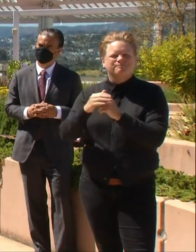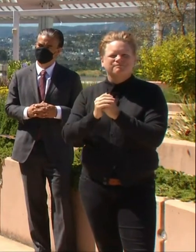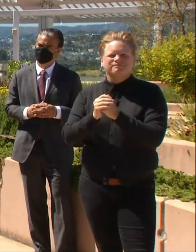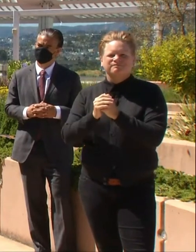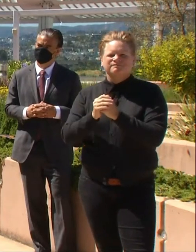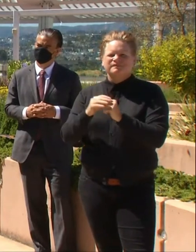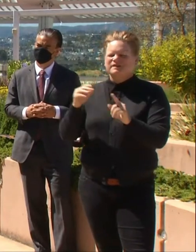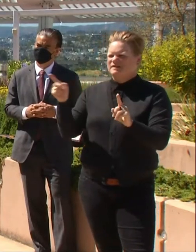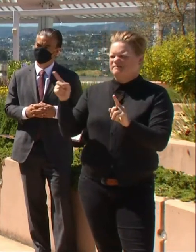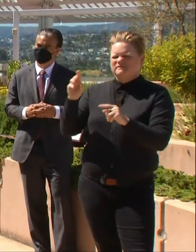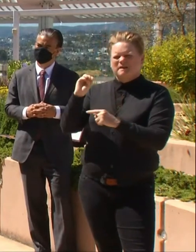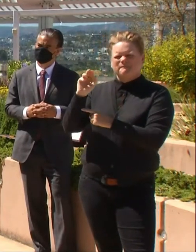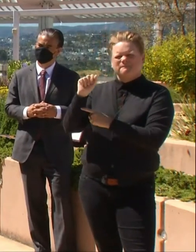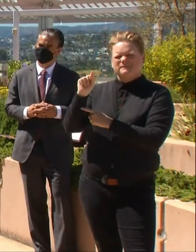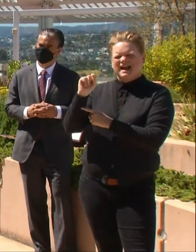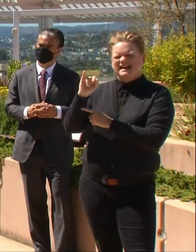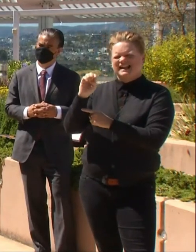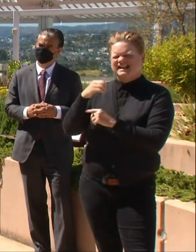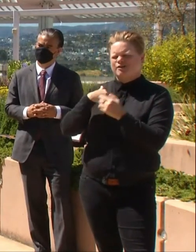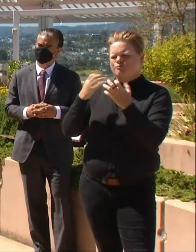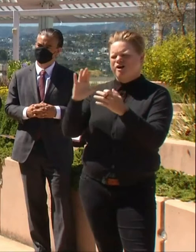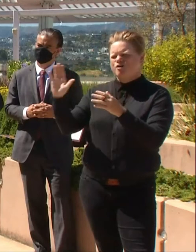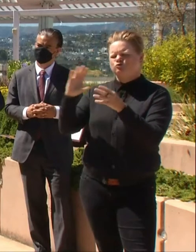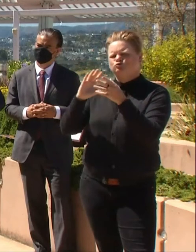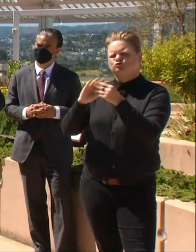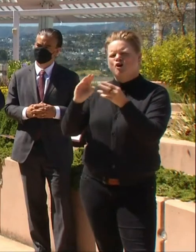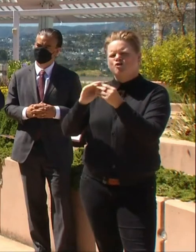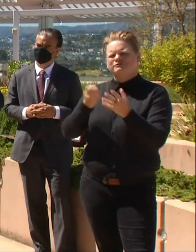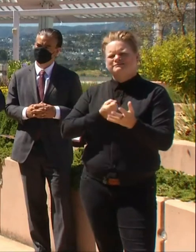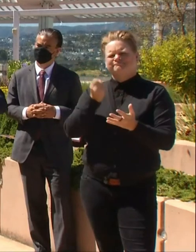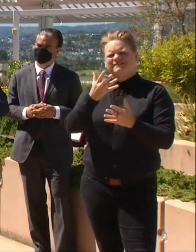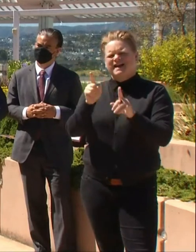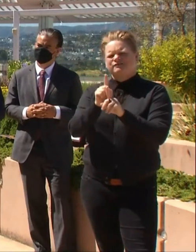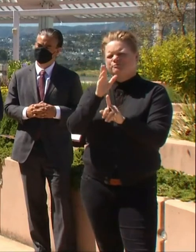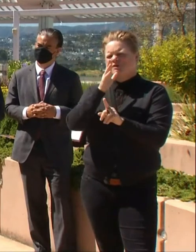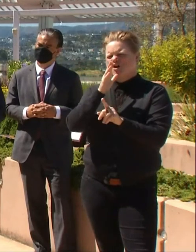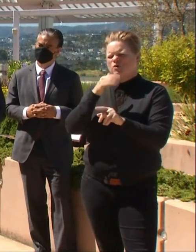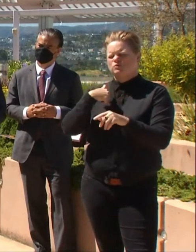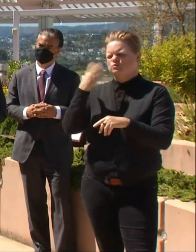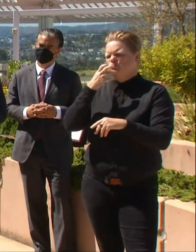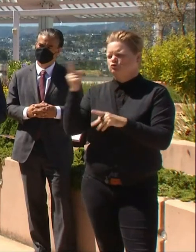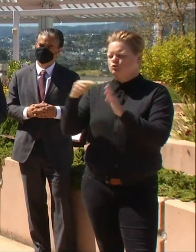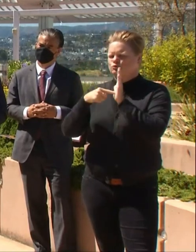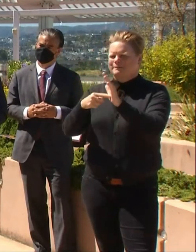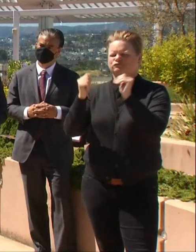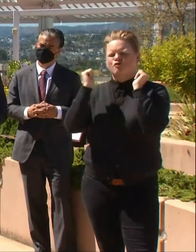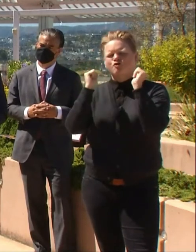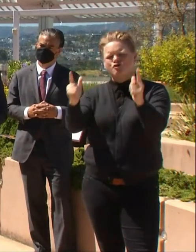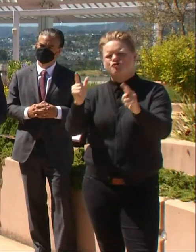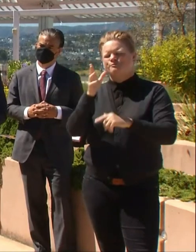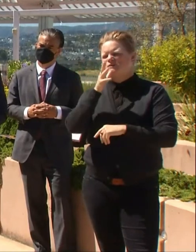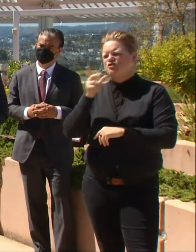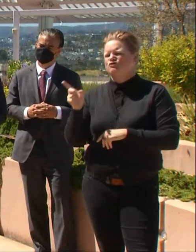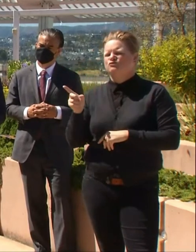story, but personalizing so many other mothers who have been torn asunder because of crime and violence.